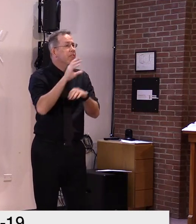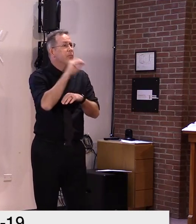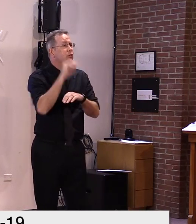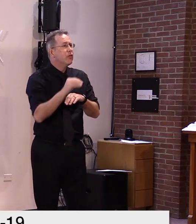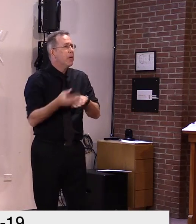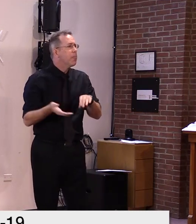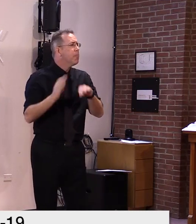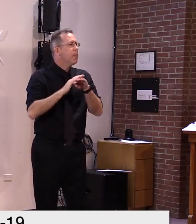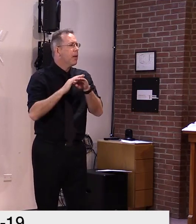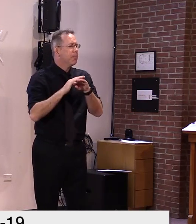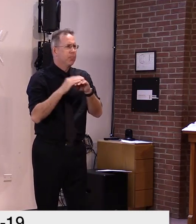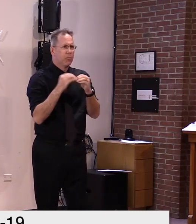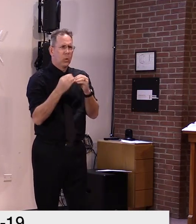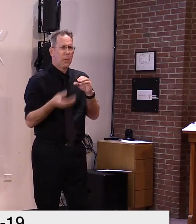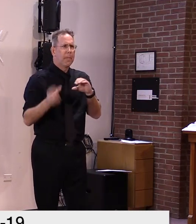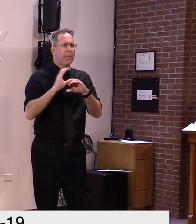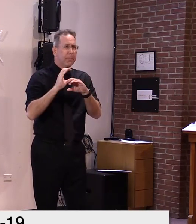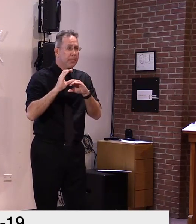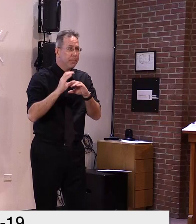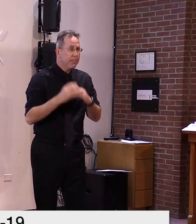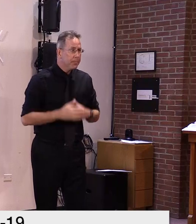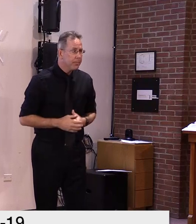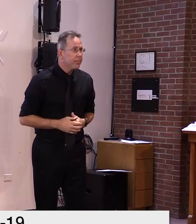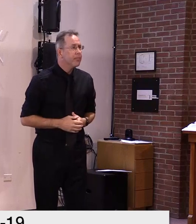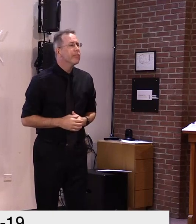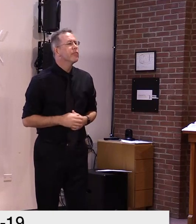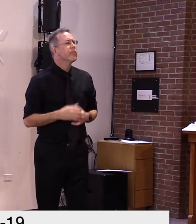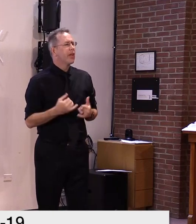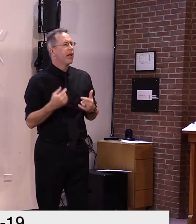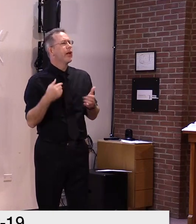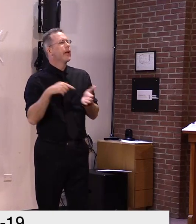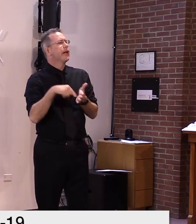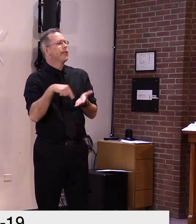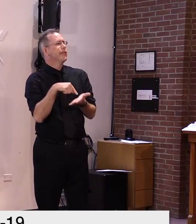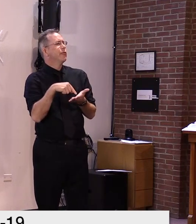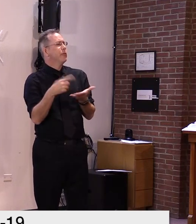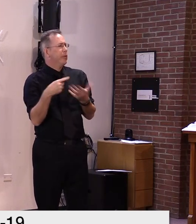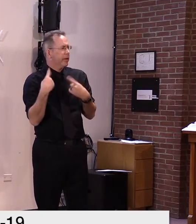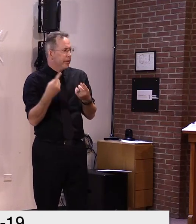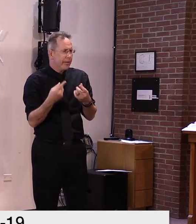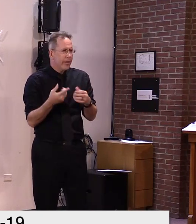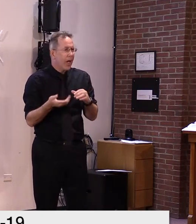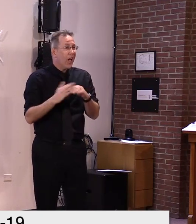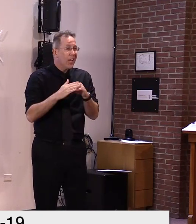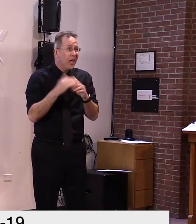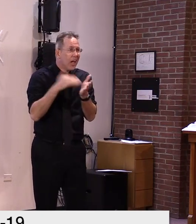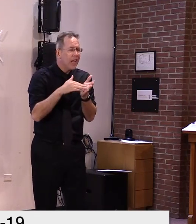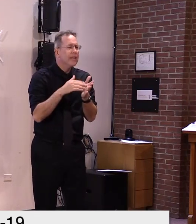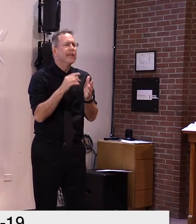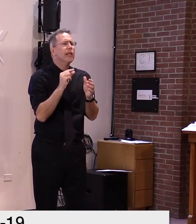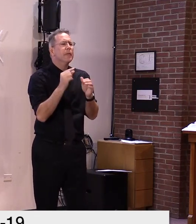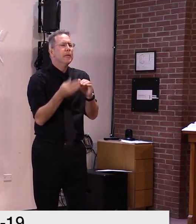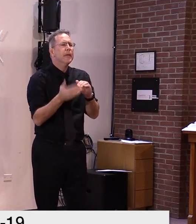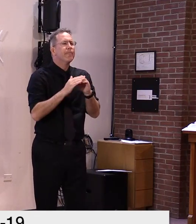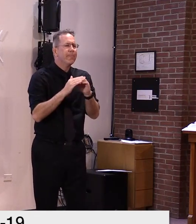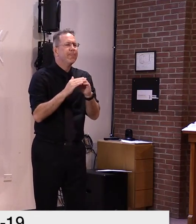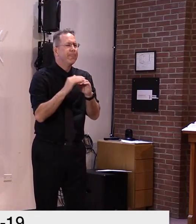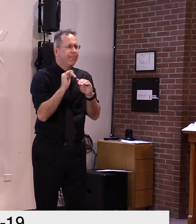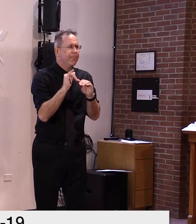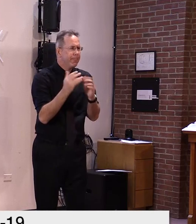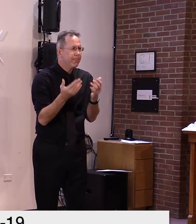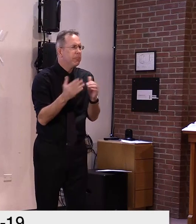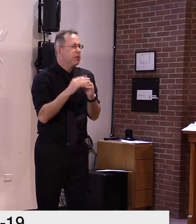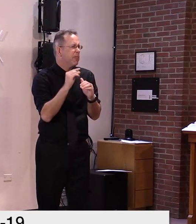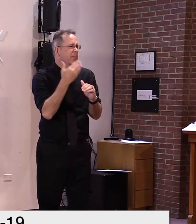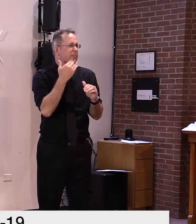24,000. This week, the case numbers have gone up, although very mildly compared to last week, up about 3%. I will